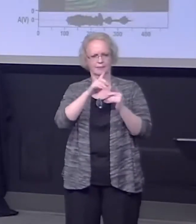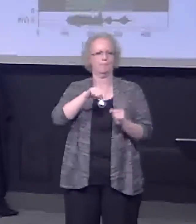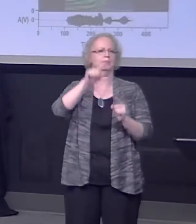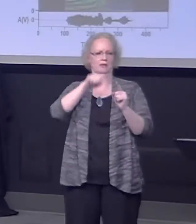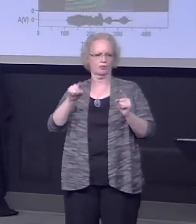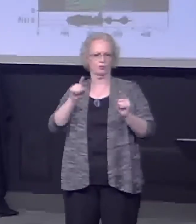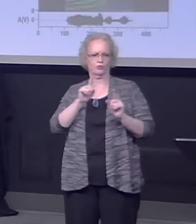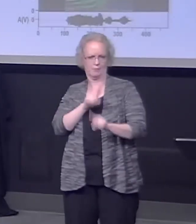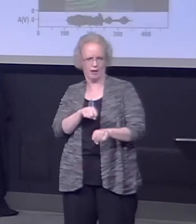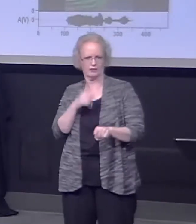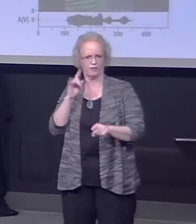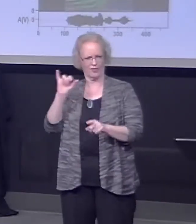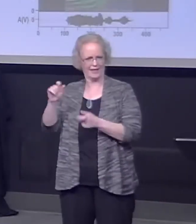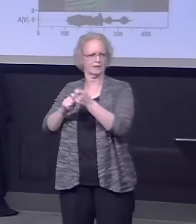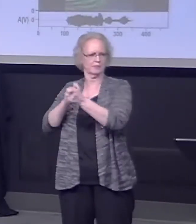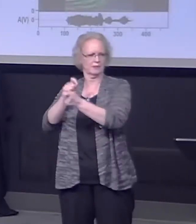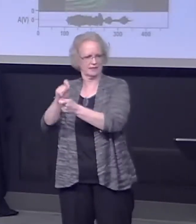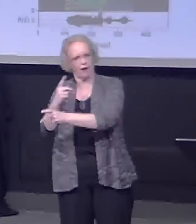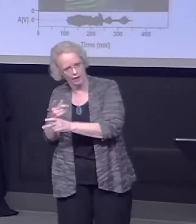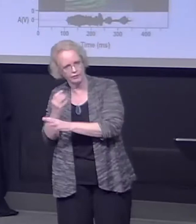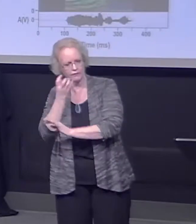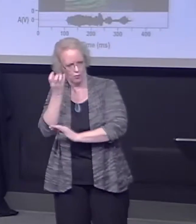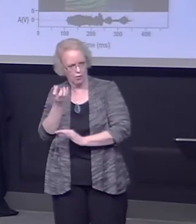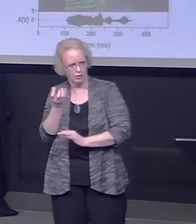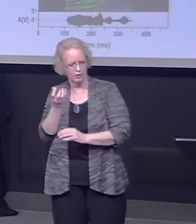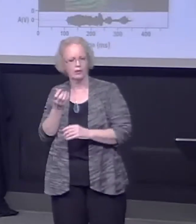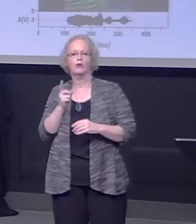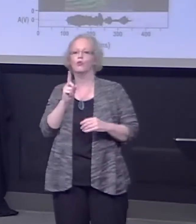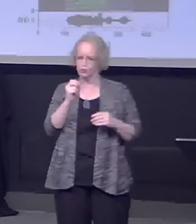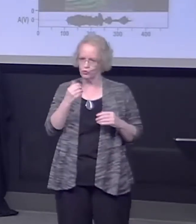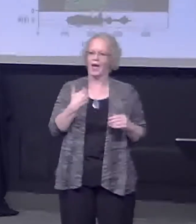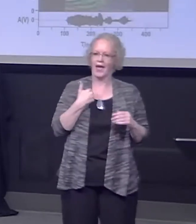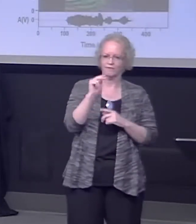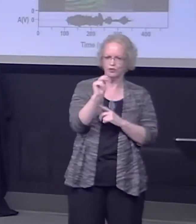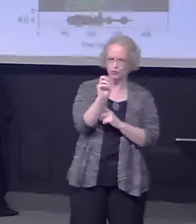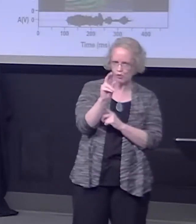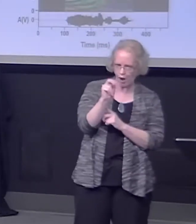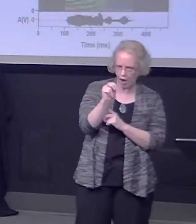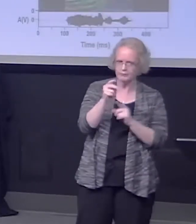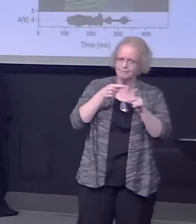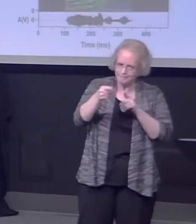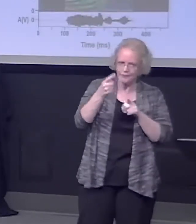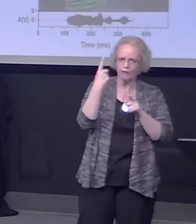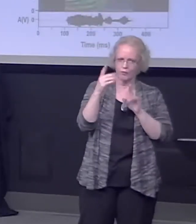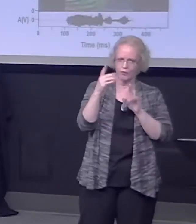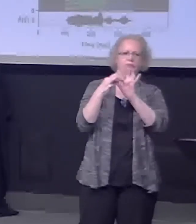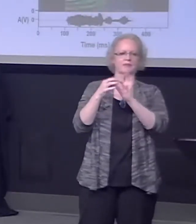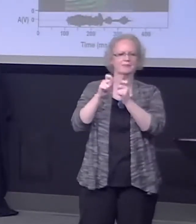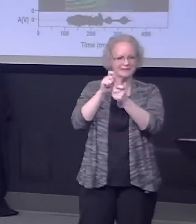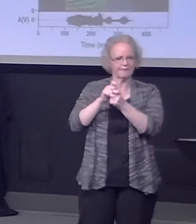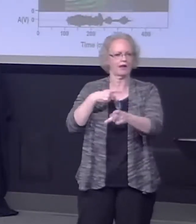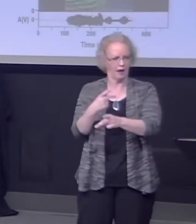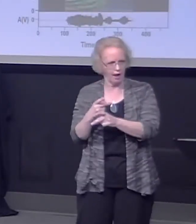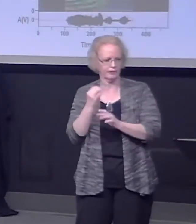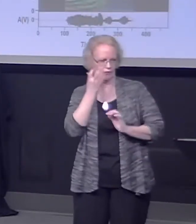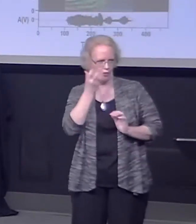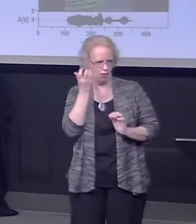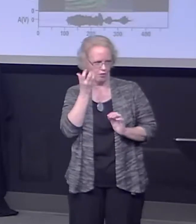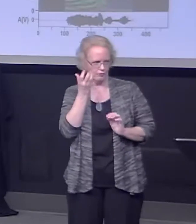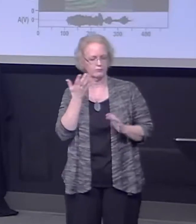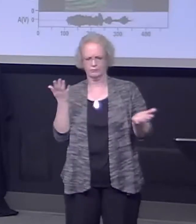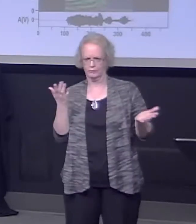this call. So there are neurons that are specialized for particular types of calls, but we'd like to know